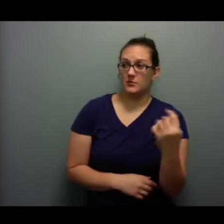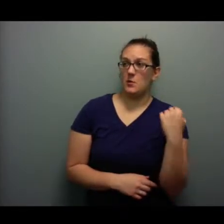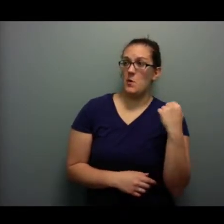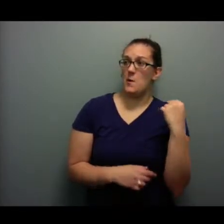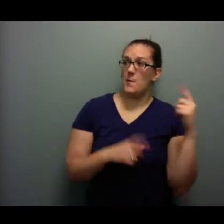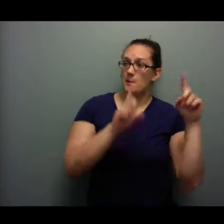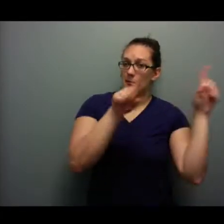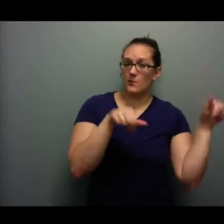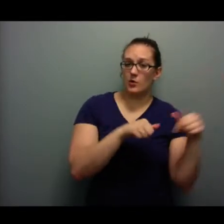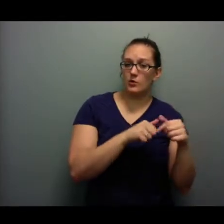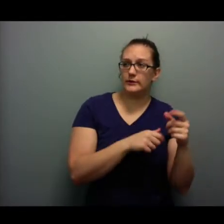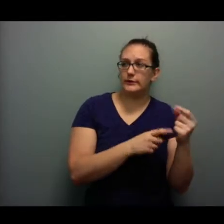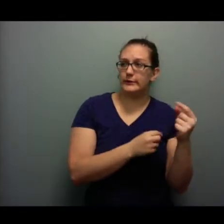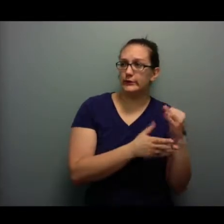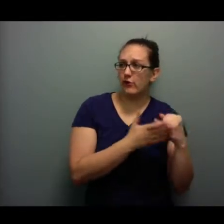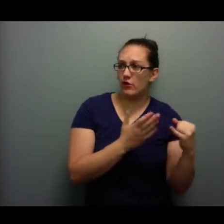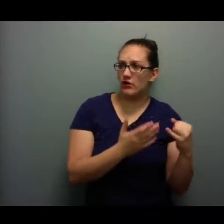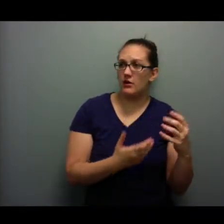Okay.